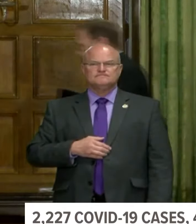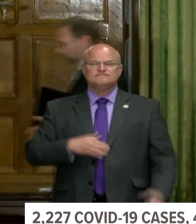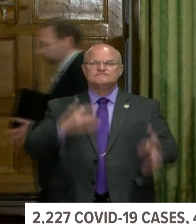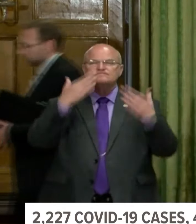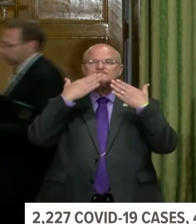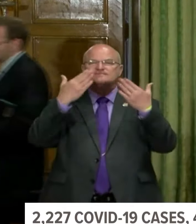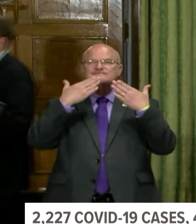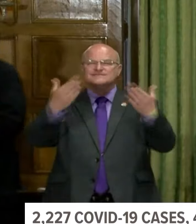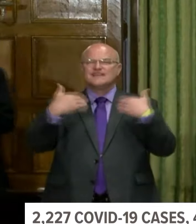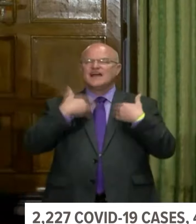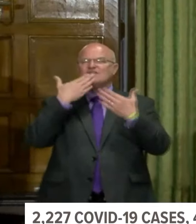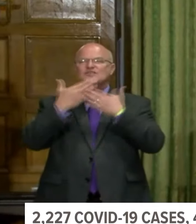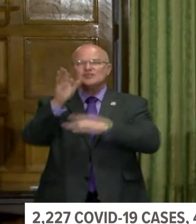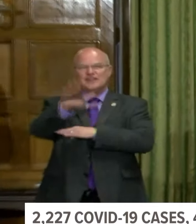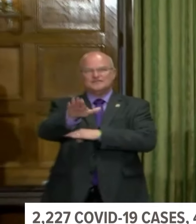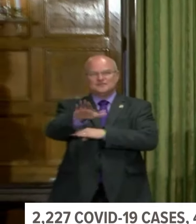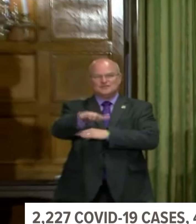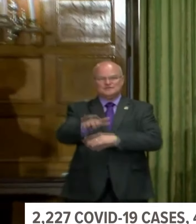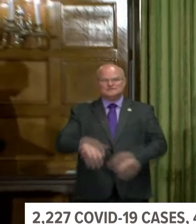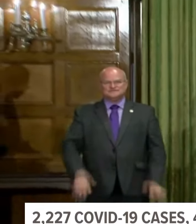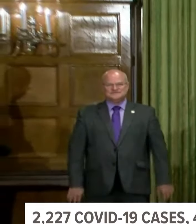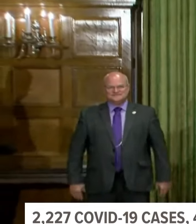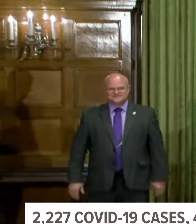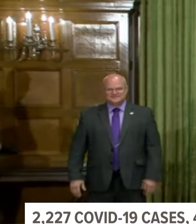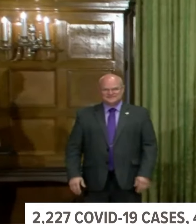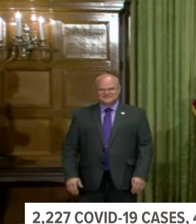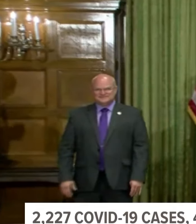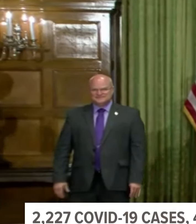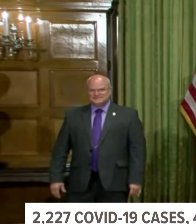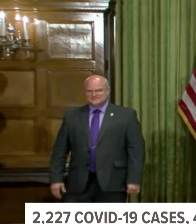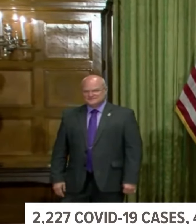Thank you all, and have a good afternoon.